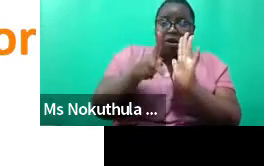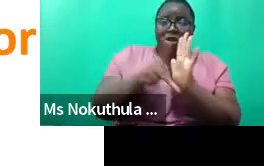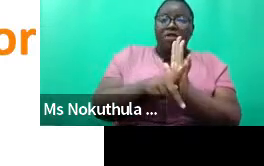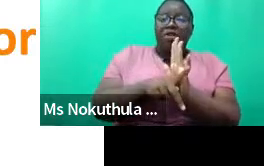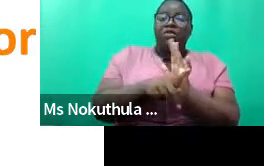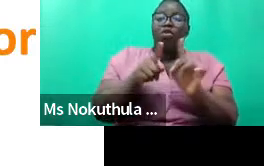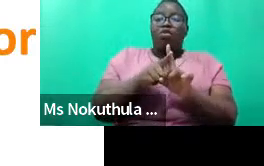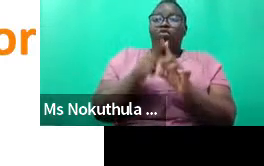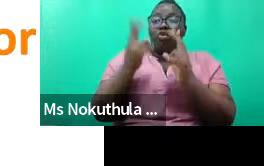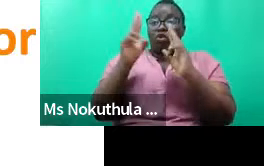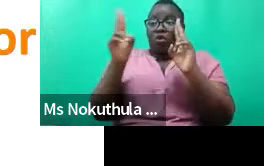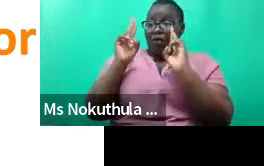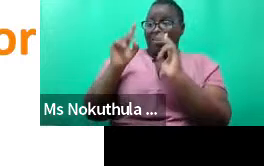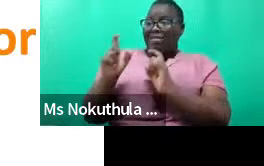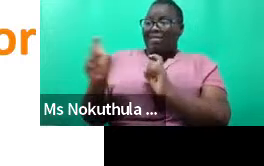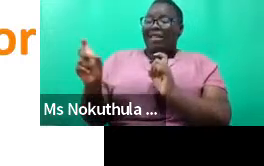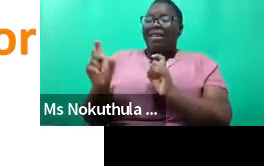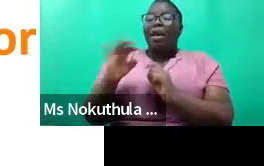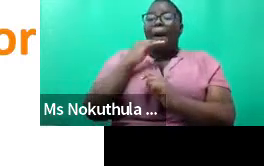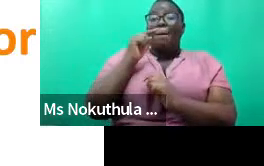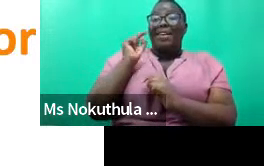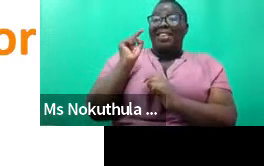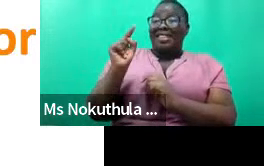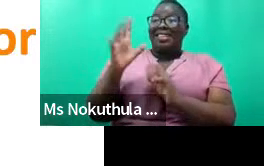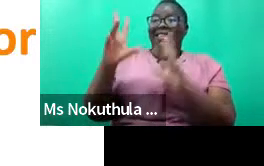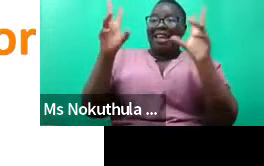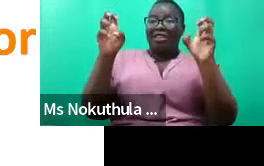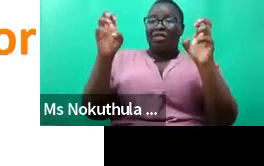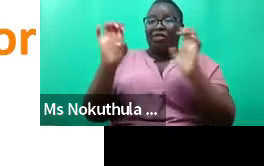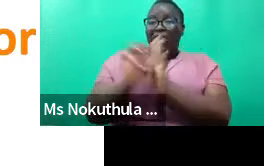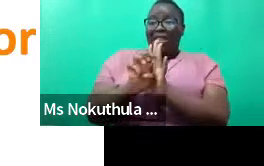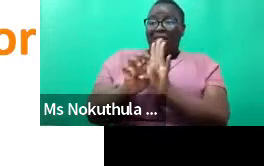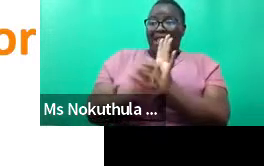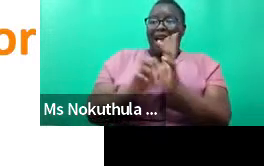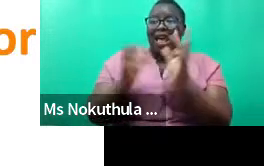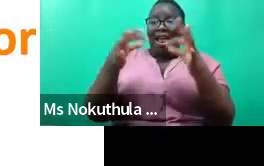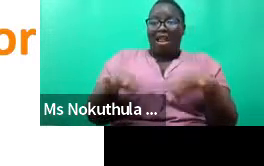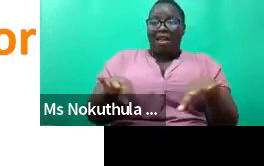of ethical values here as